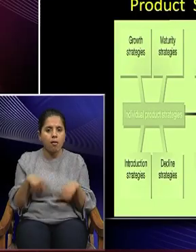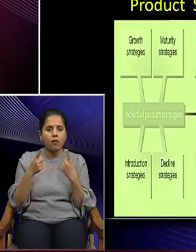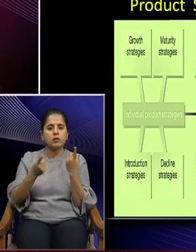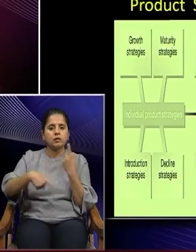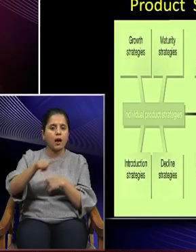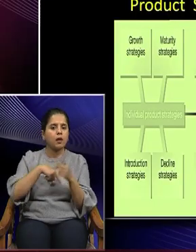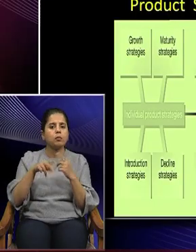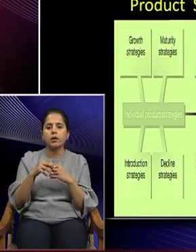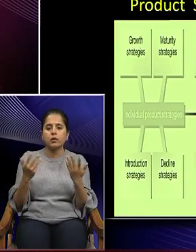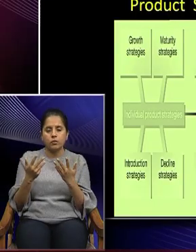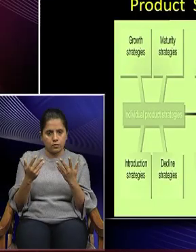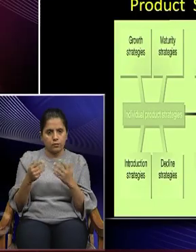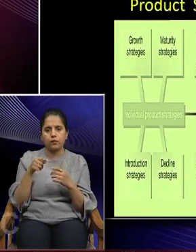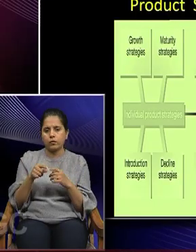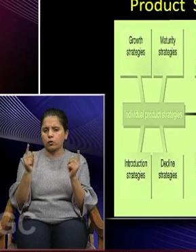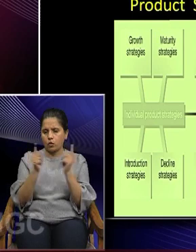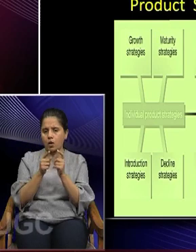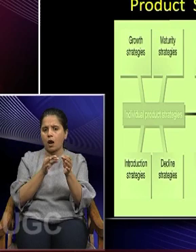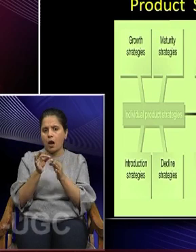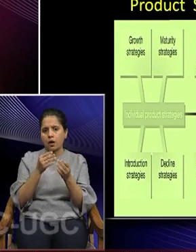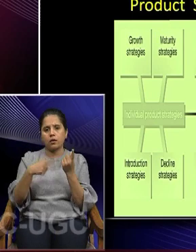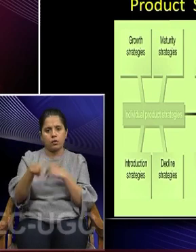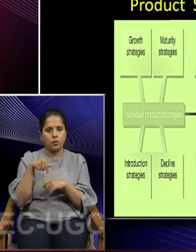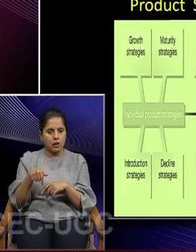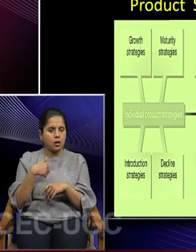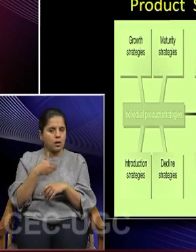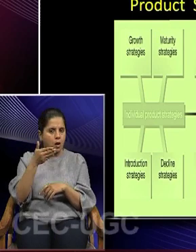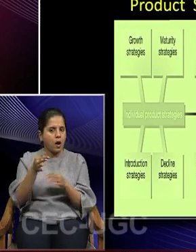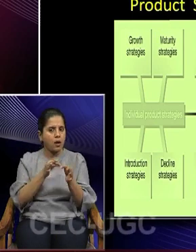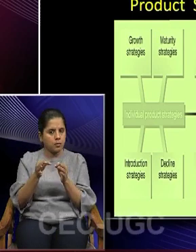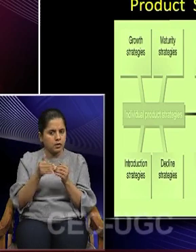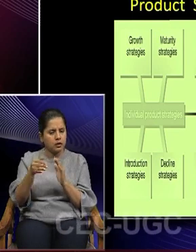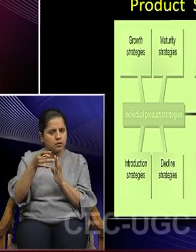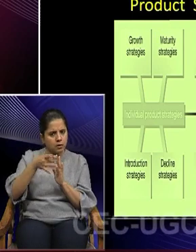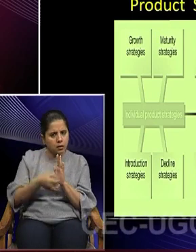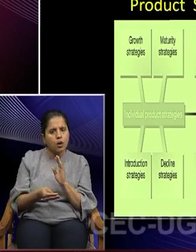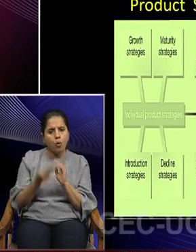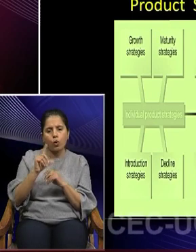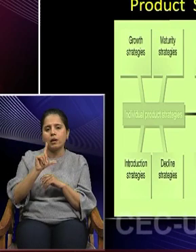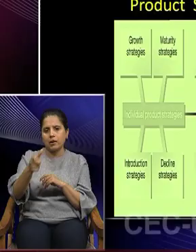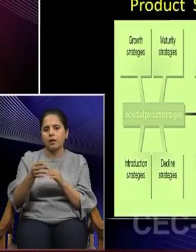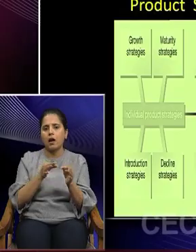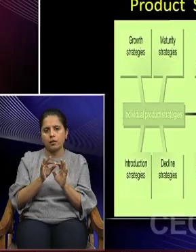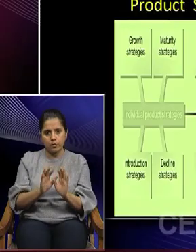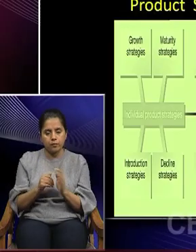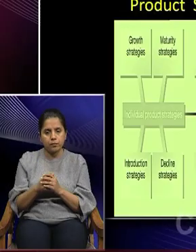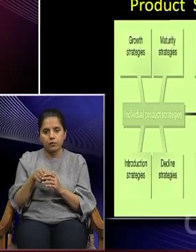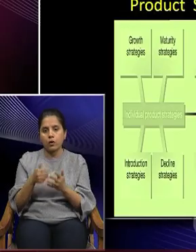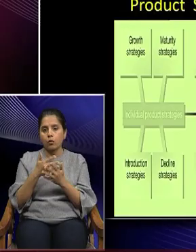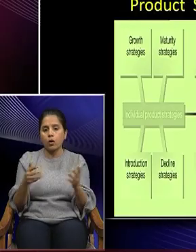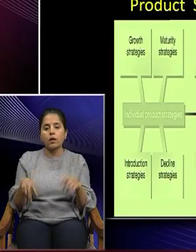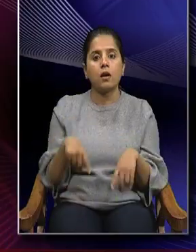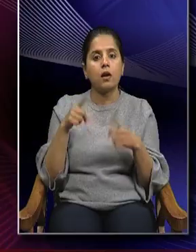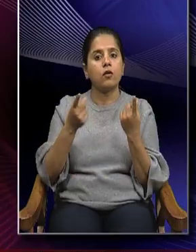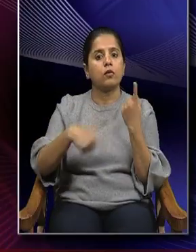So, just to give you a brief idea here, which I am going to explain in detail little later, that a product life